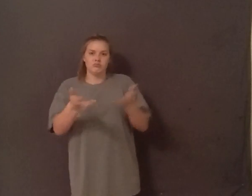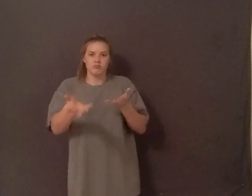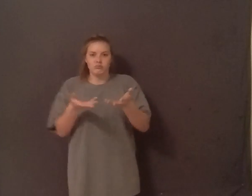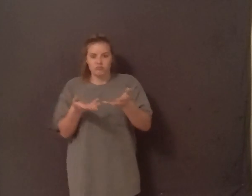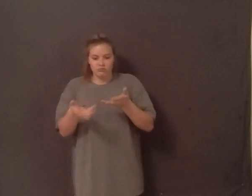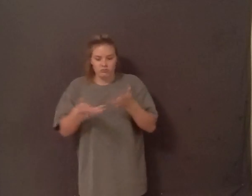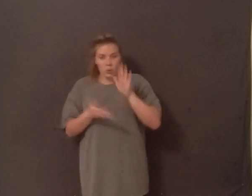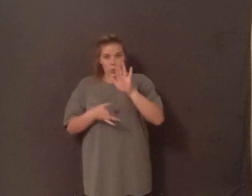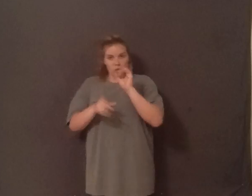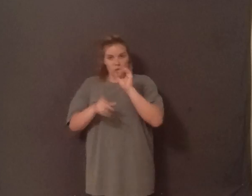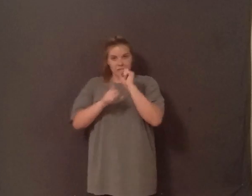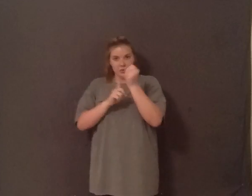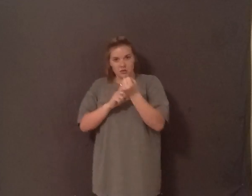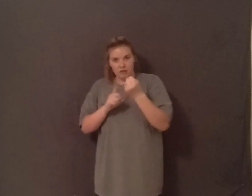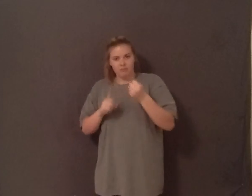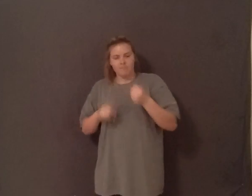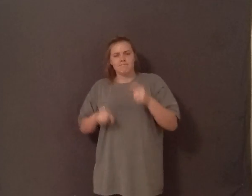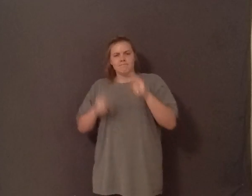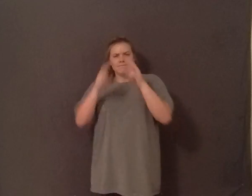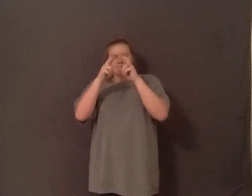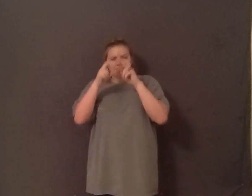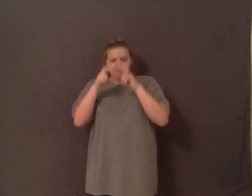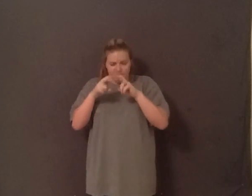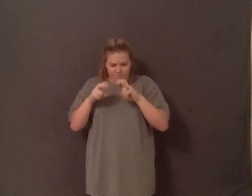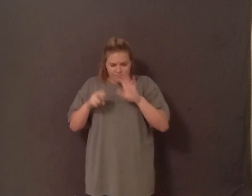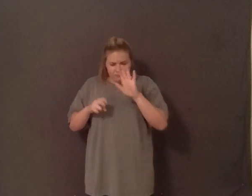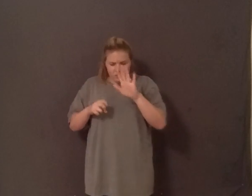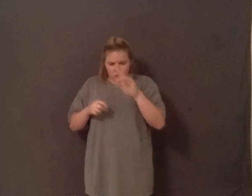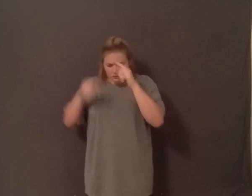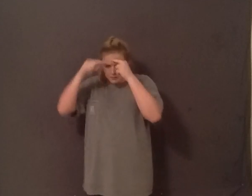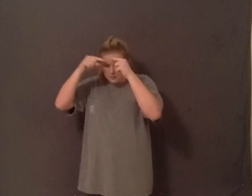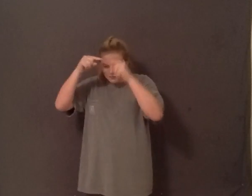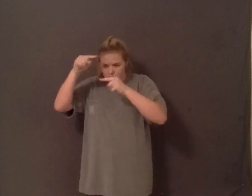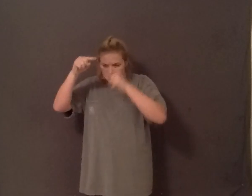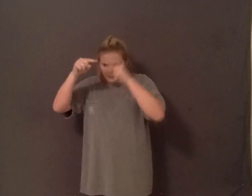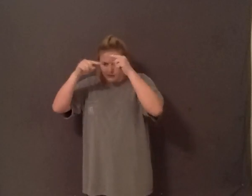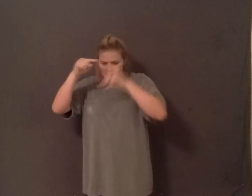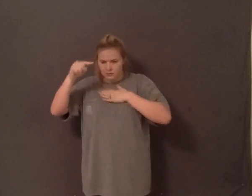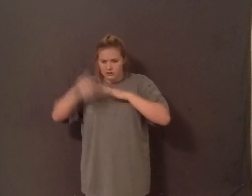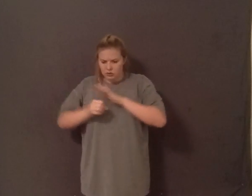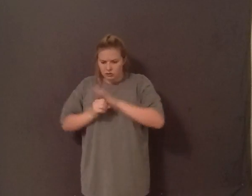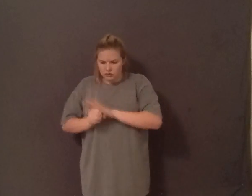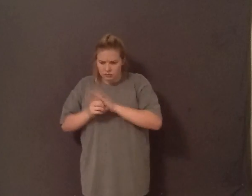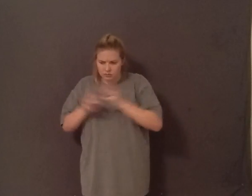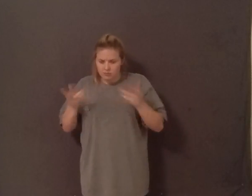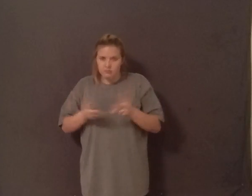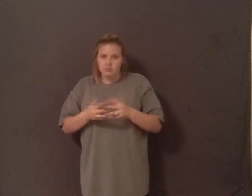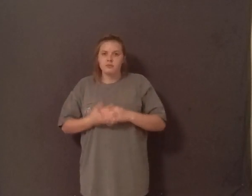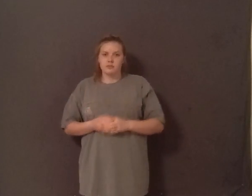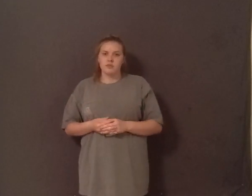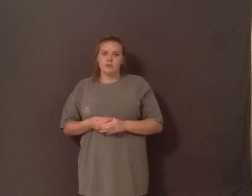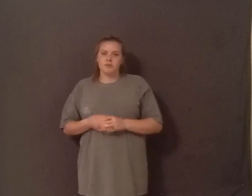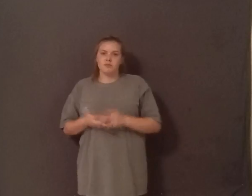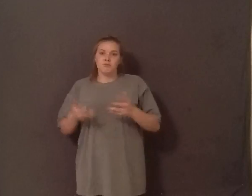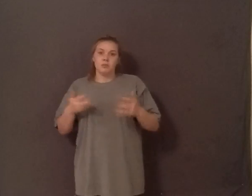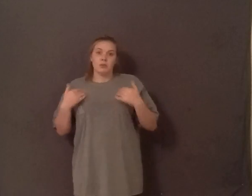specific situation. So figure out what thought is creating your stress. Just maybe there's a whole bunch